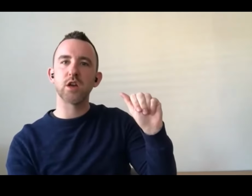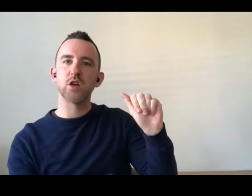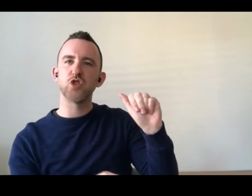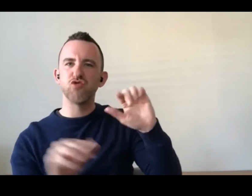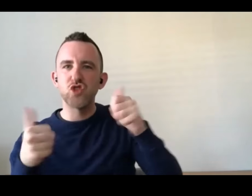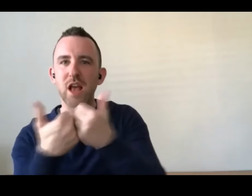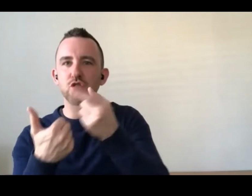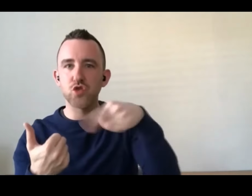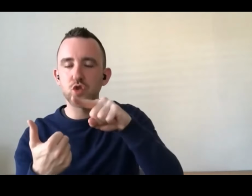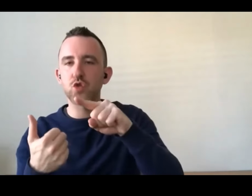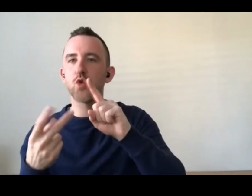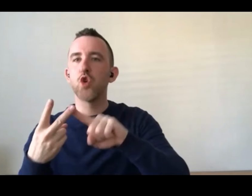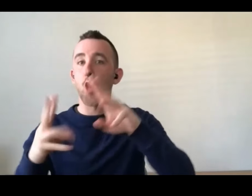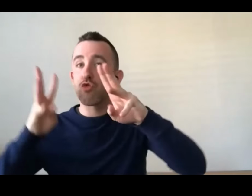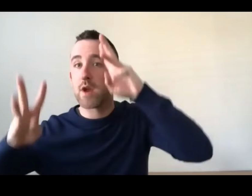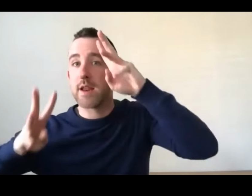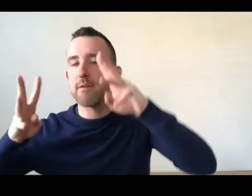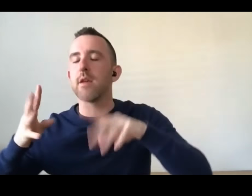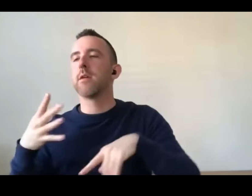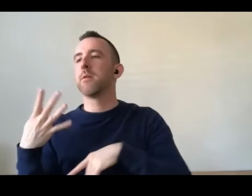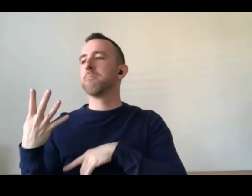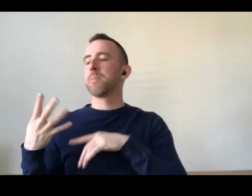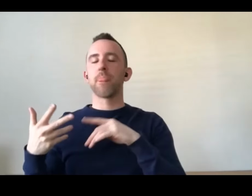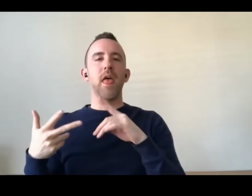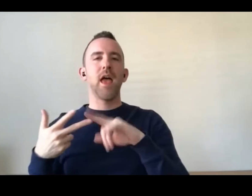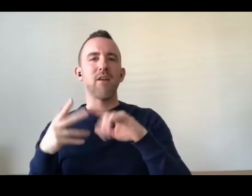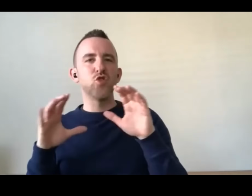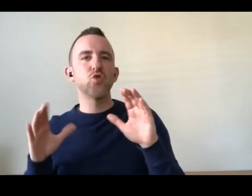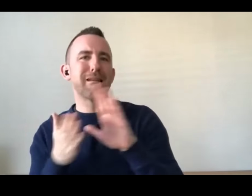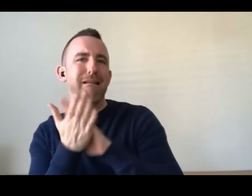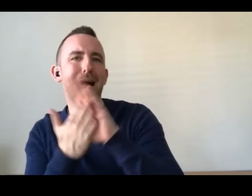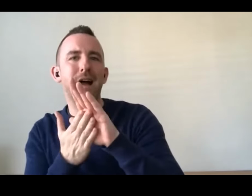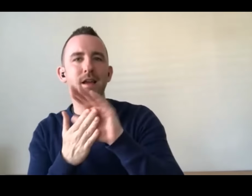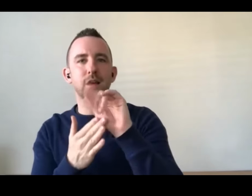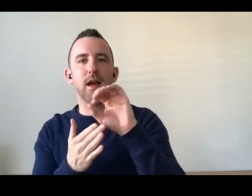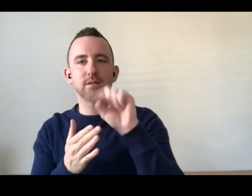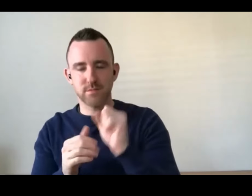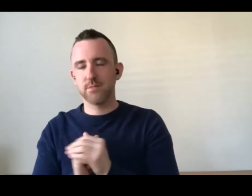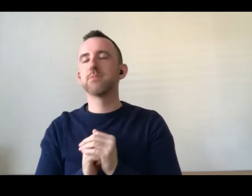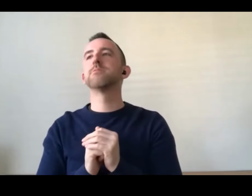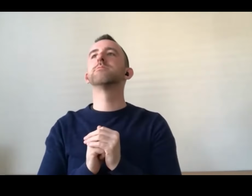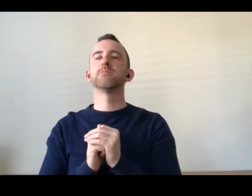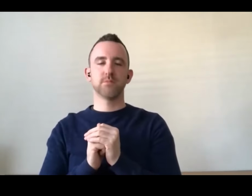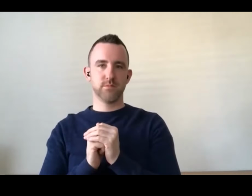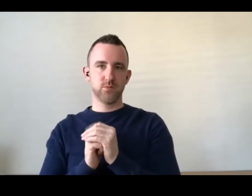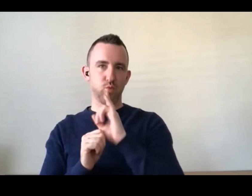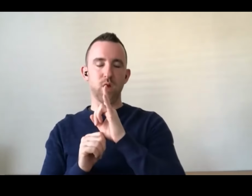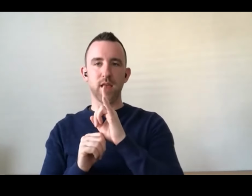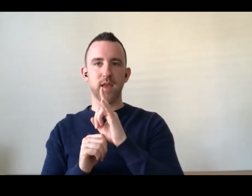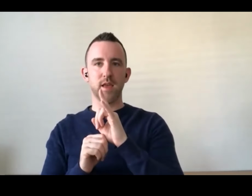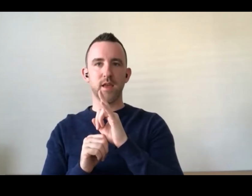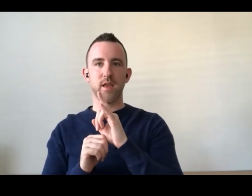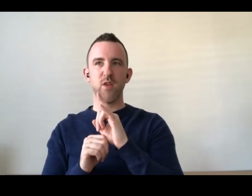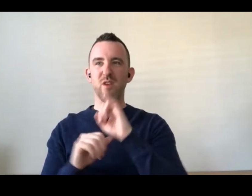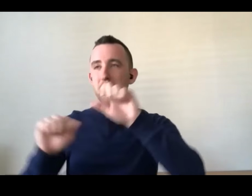your creativity, to have you do kind acts, bold kindness, and basically cast